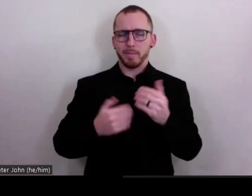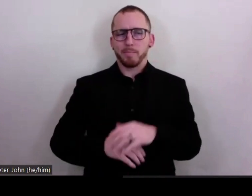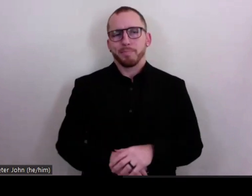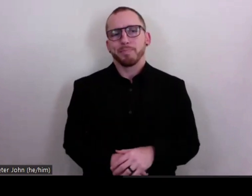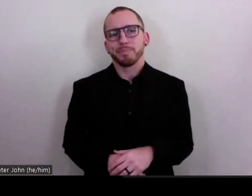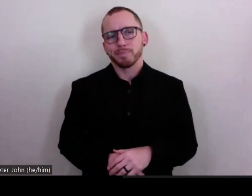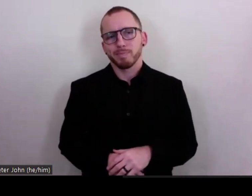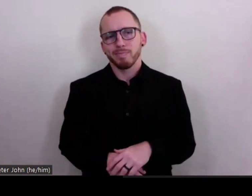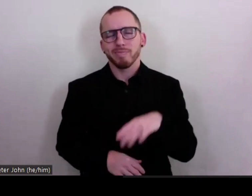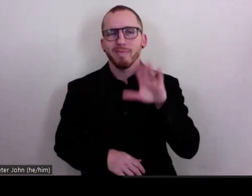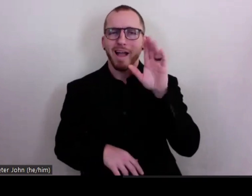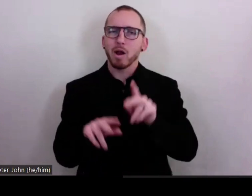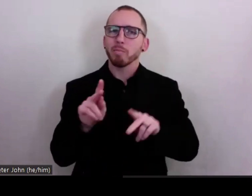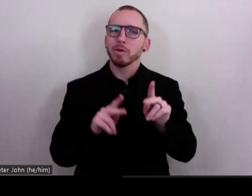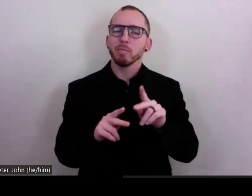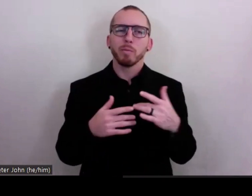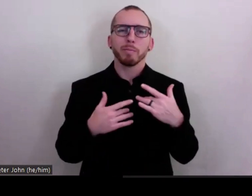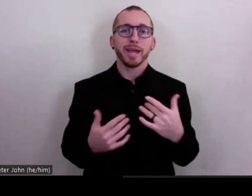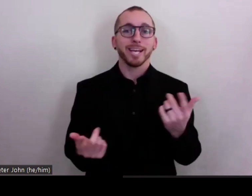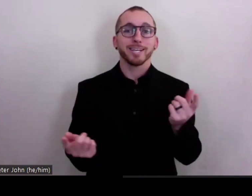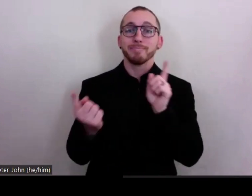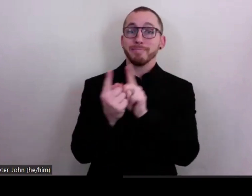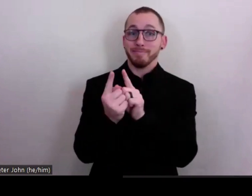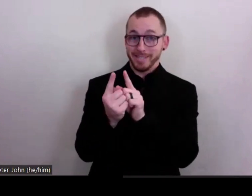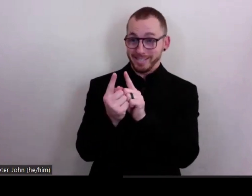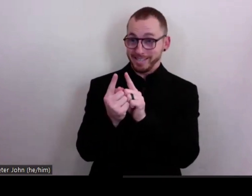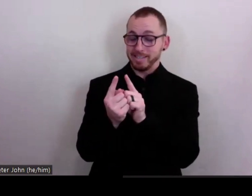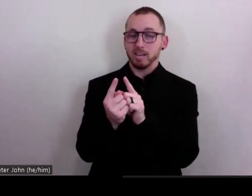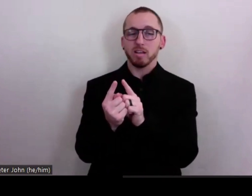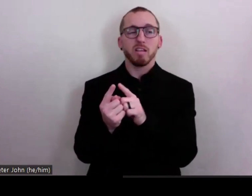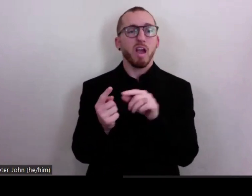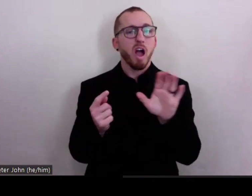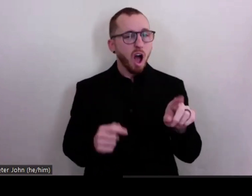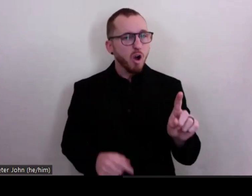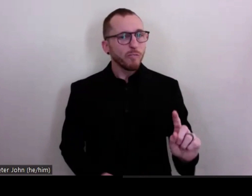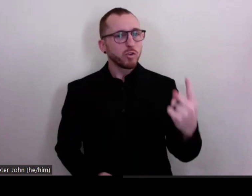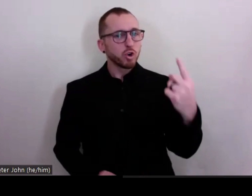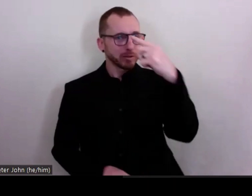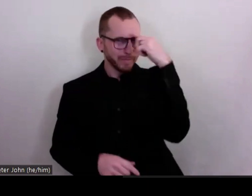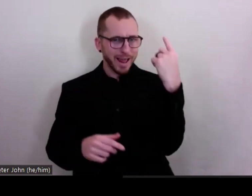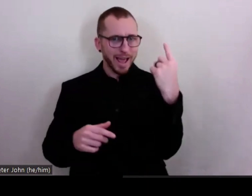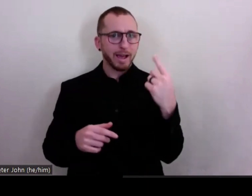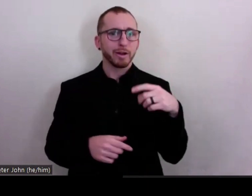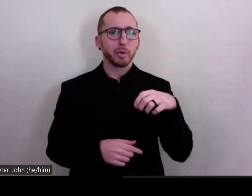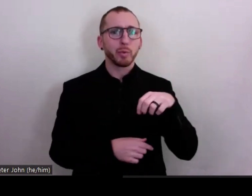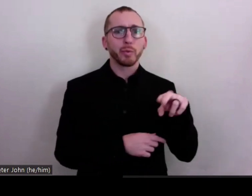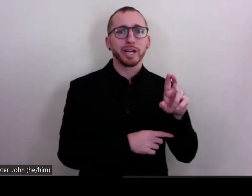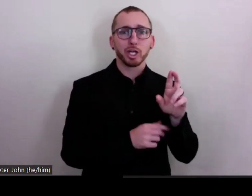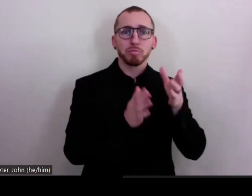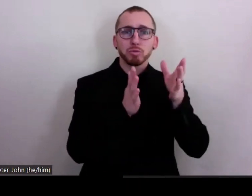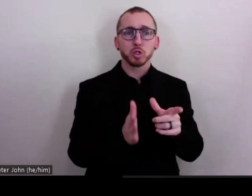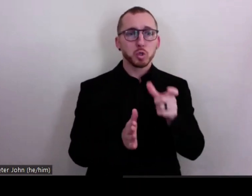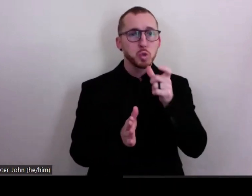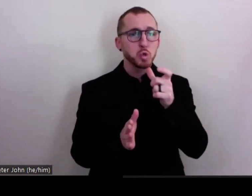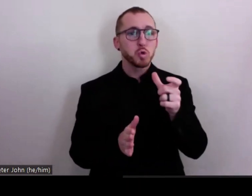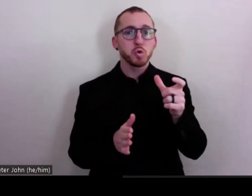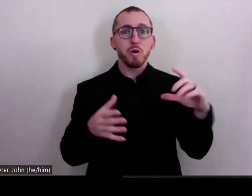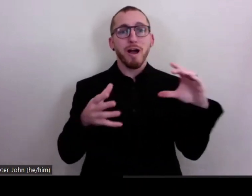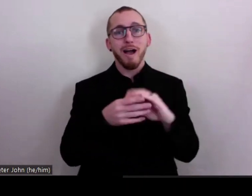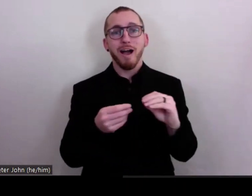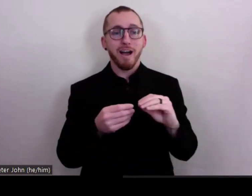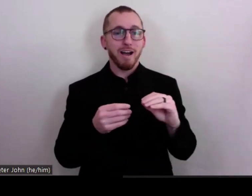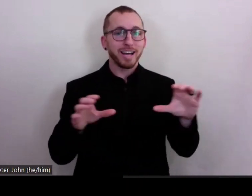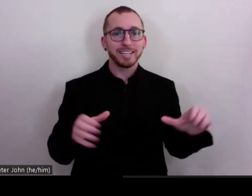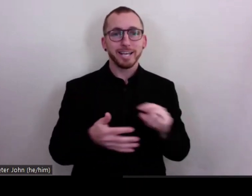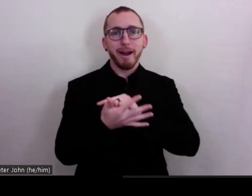the first Black queer who did, et cetera, I want them to be able to see themselves in me. And